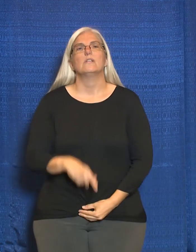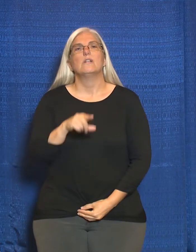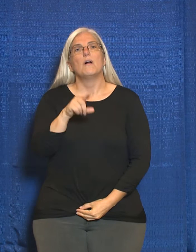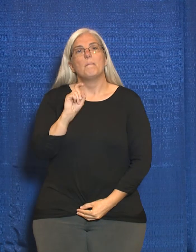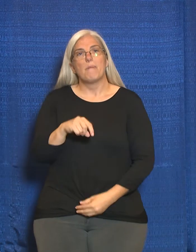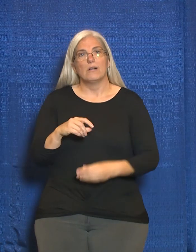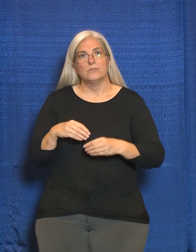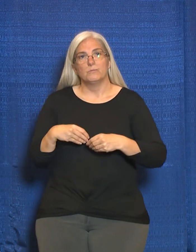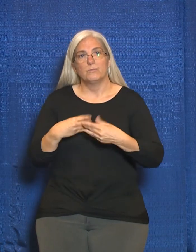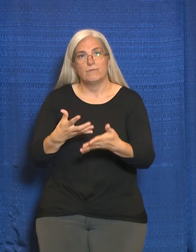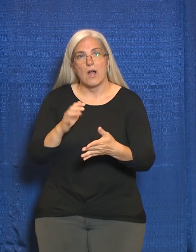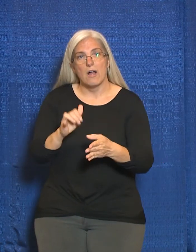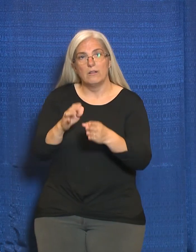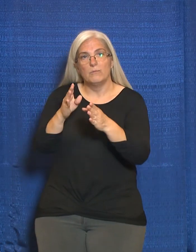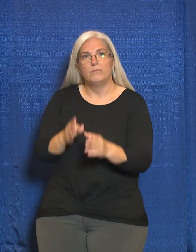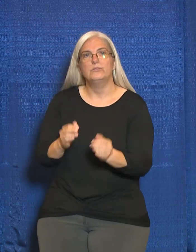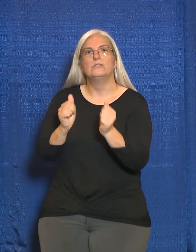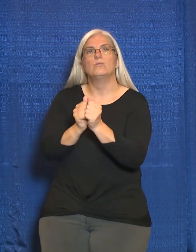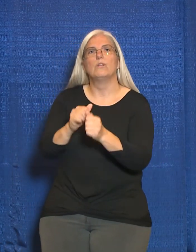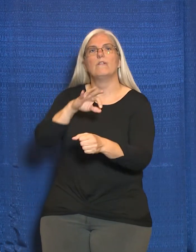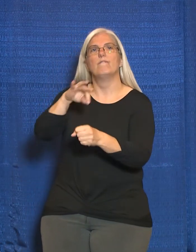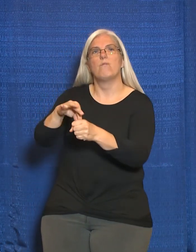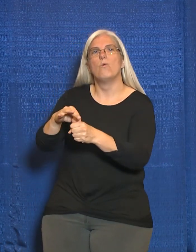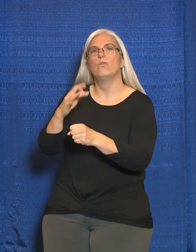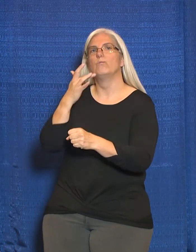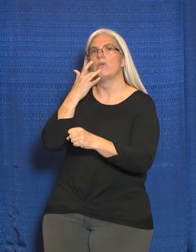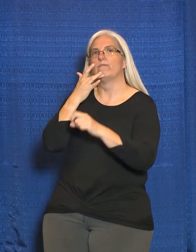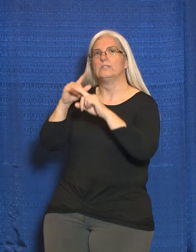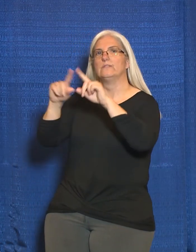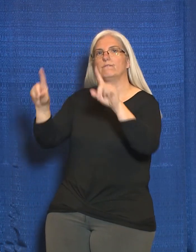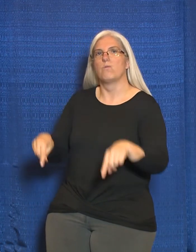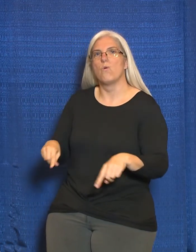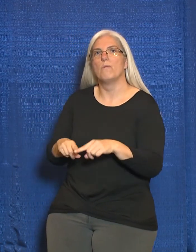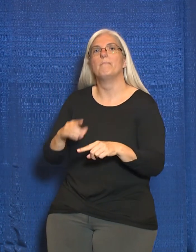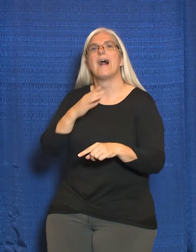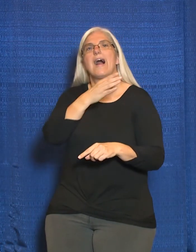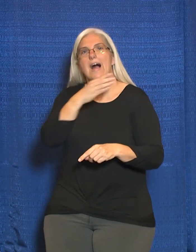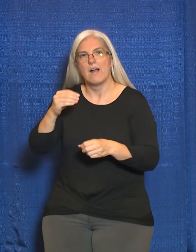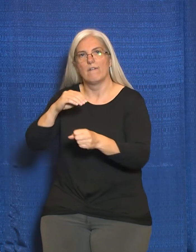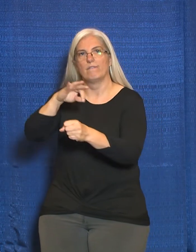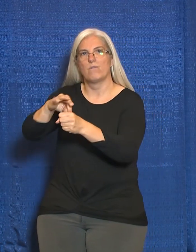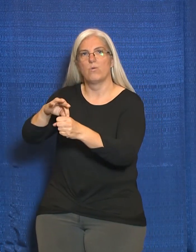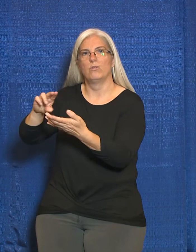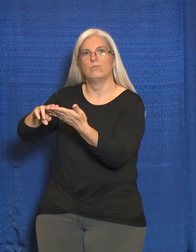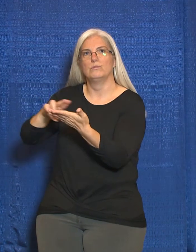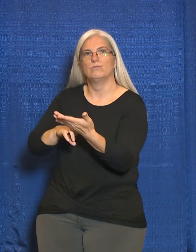You must provide them with the voter preference form and a voter registration card.